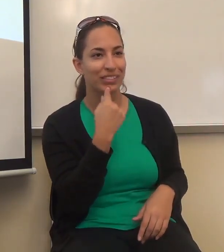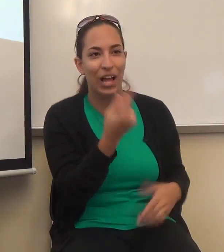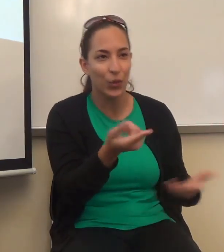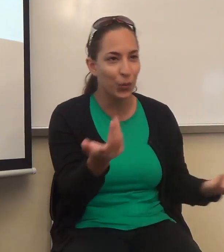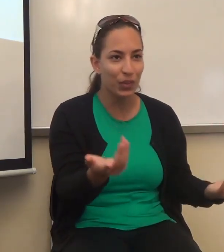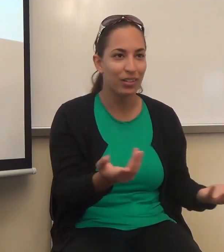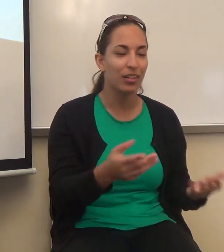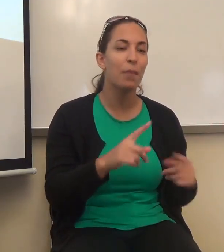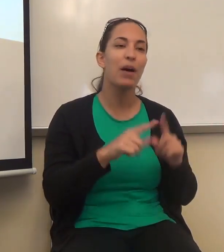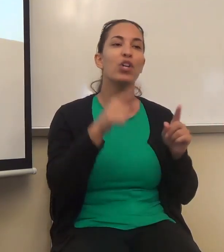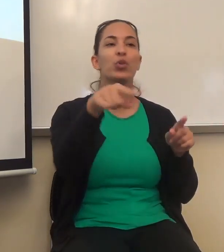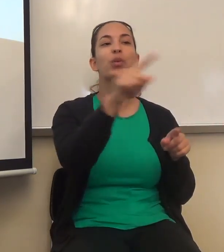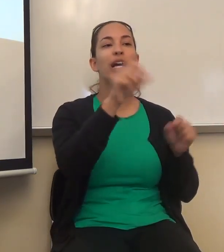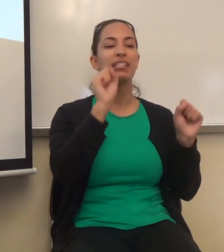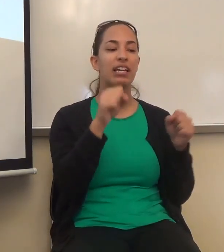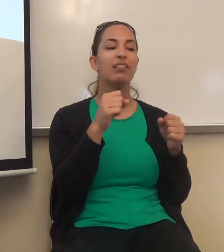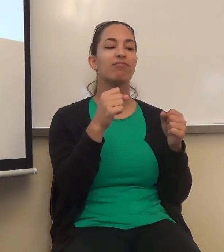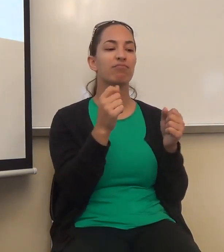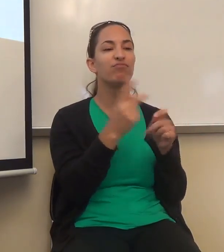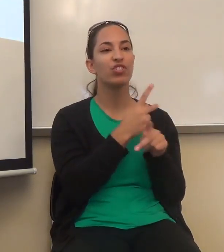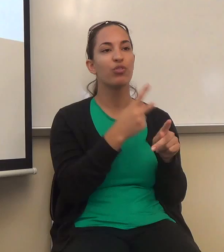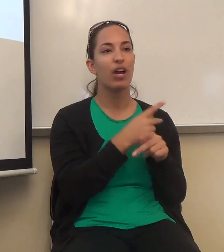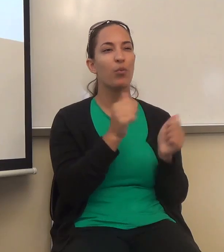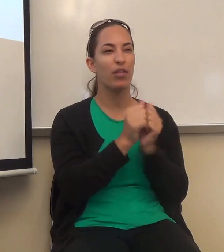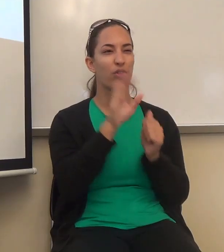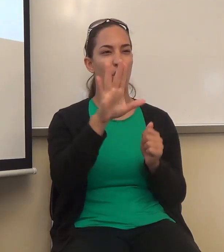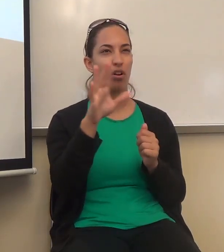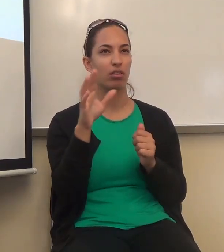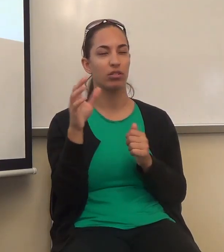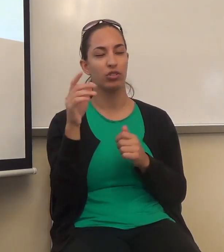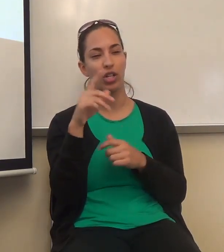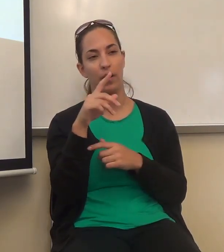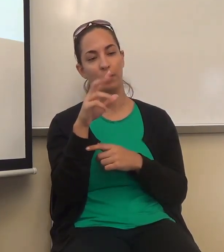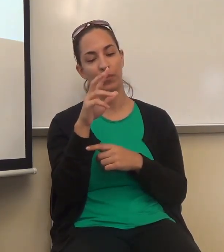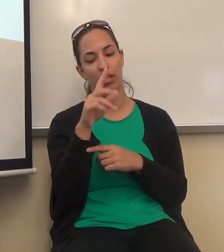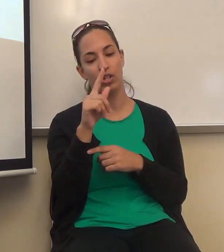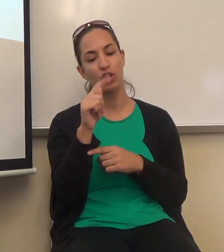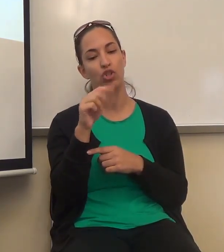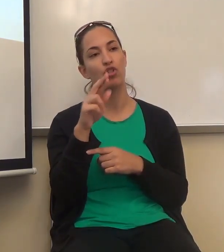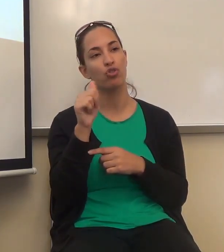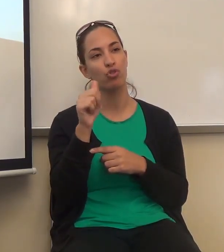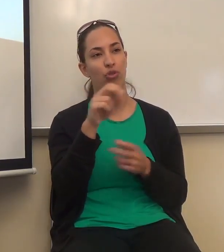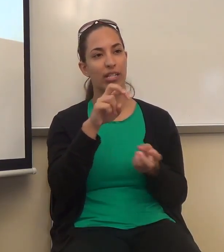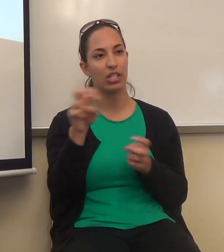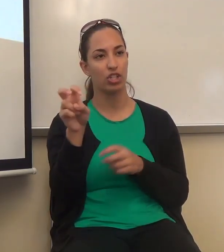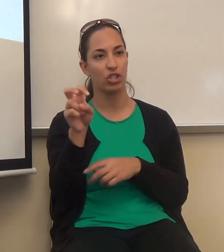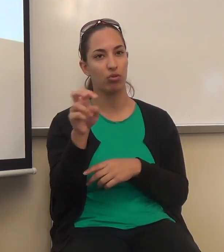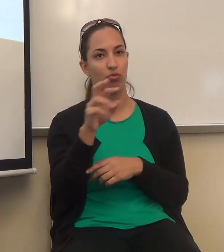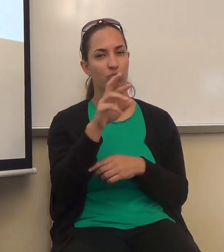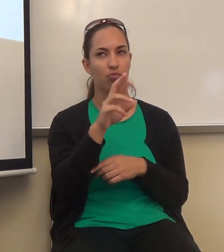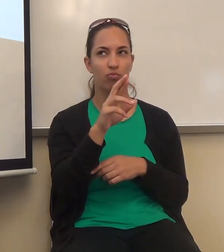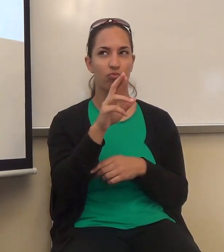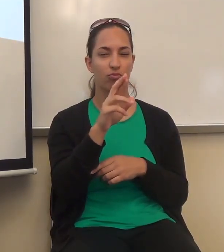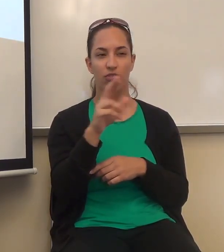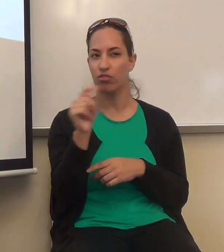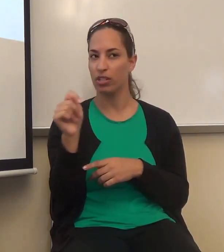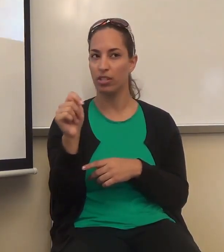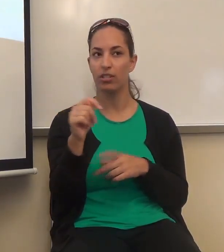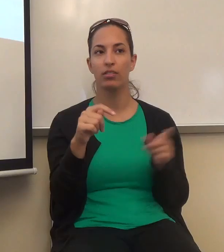to do that with your addition transitions. The introductions to a list, that there are several reasons, and there